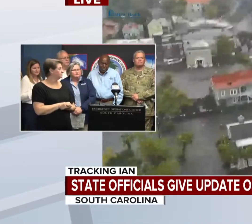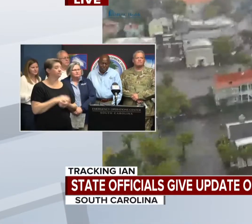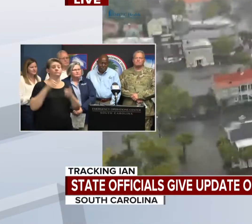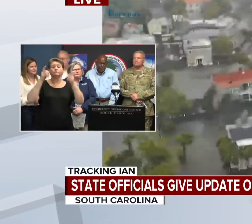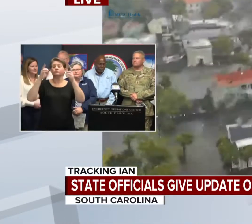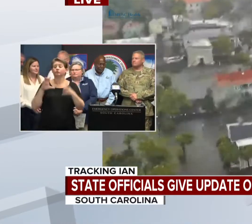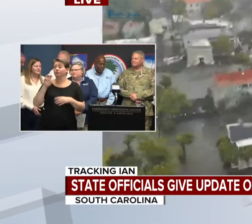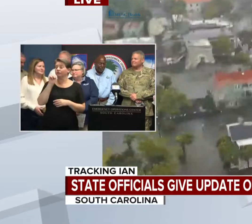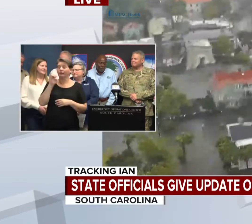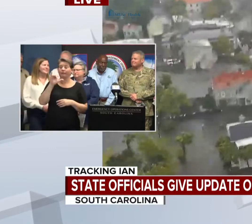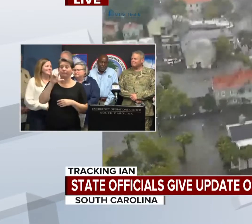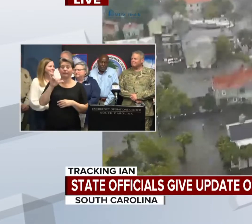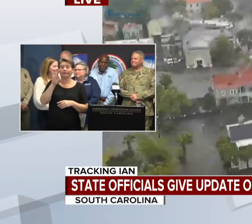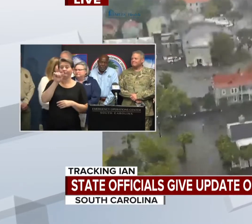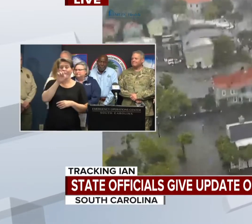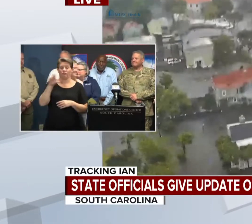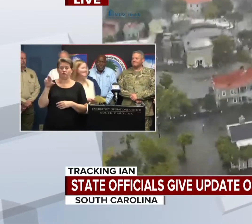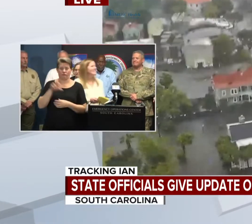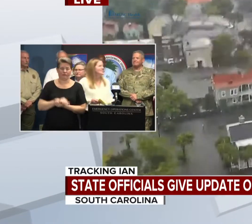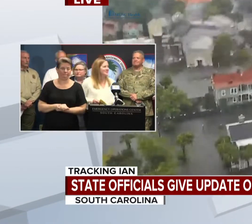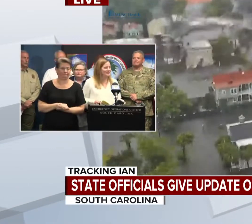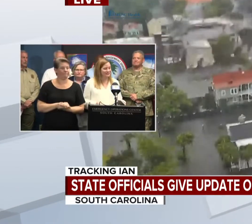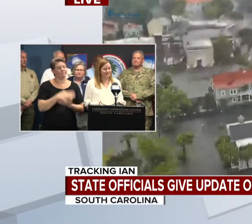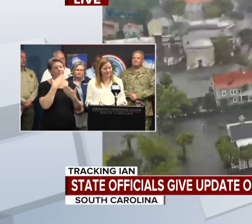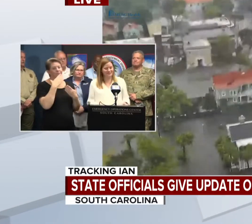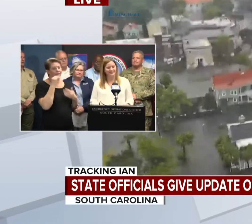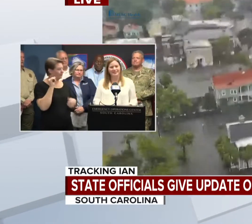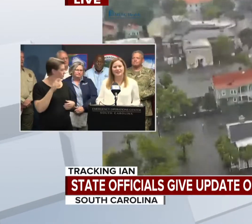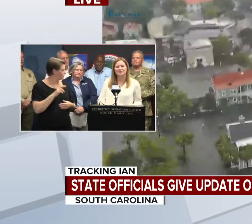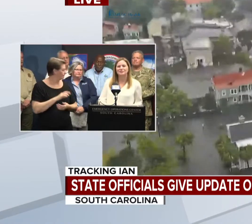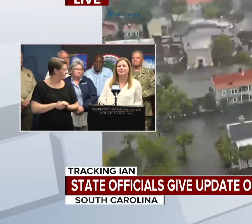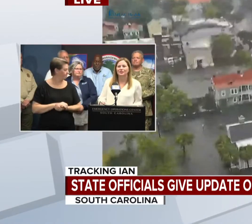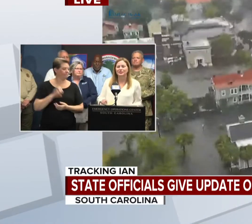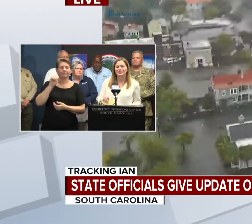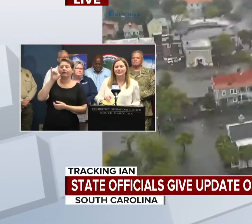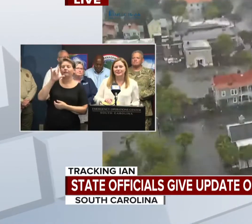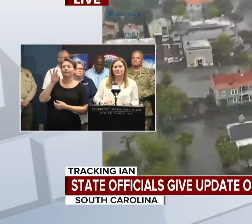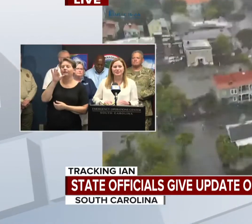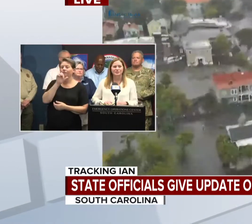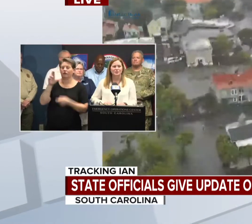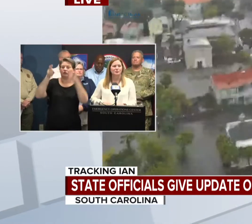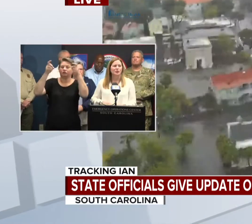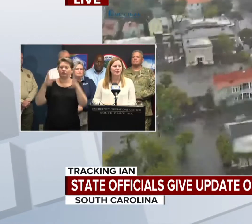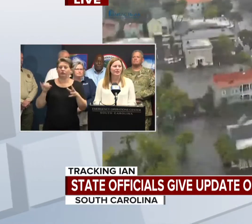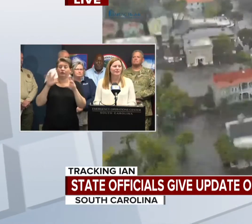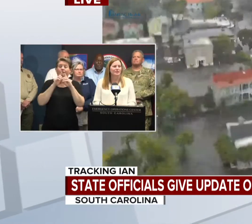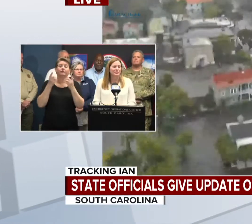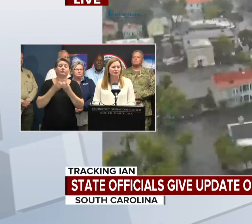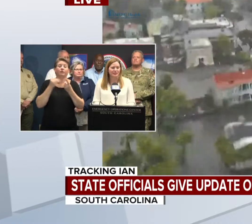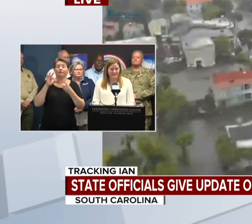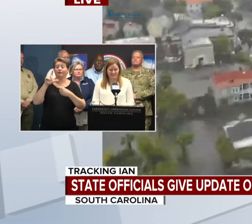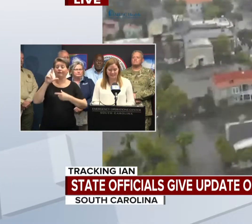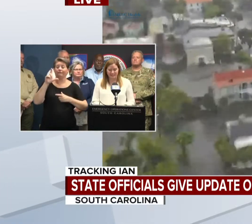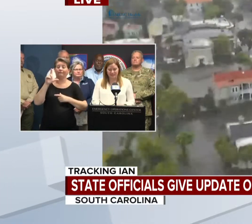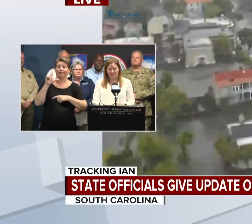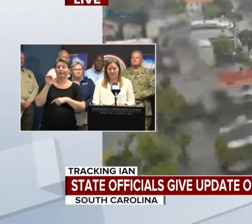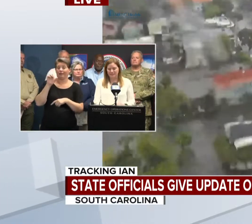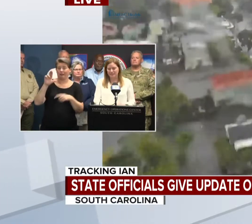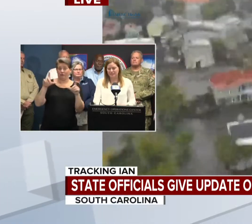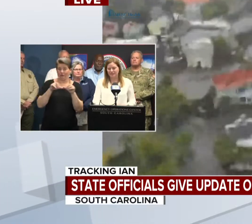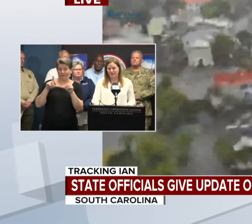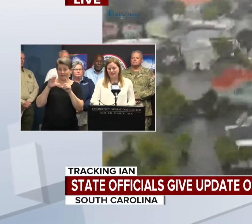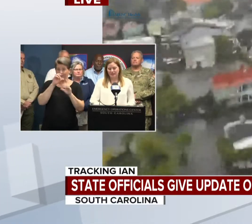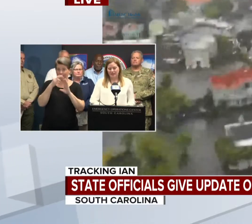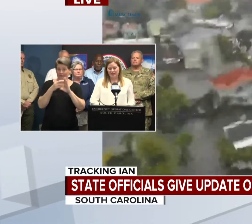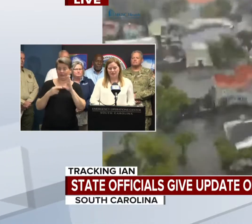Director Emily Farr. Thank you, sir. Emily Farr, Director of the Department of Labor Licensing and